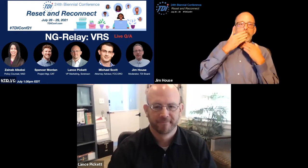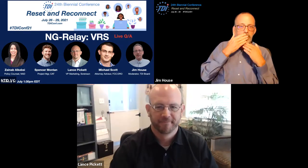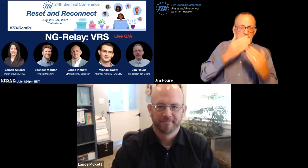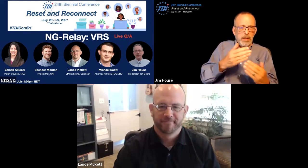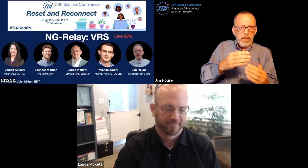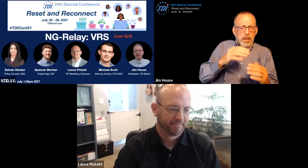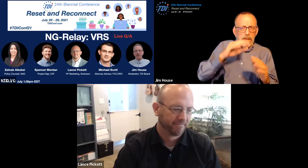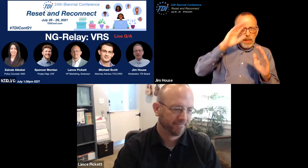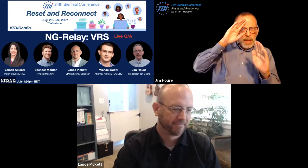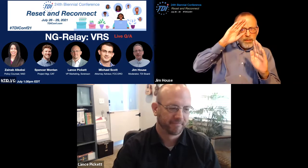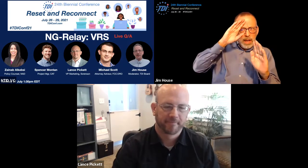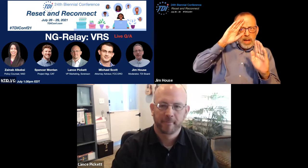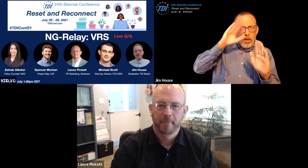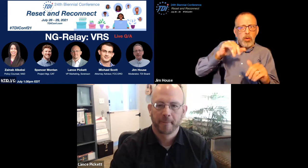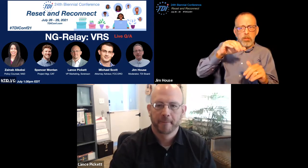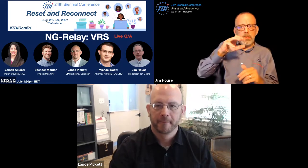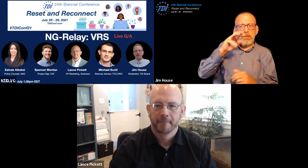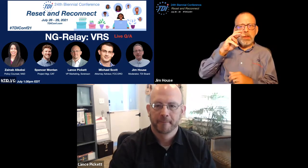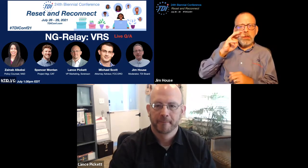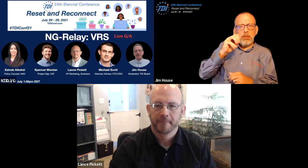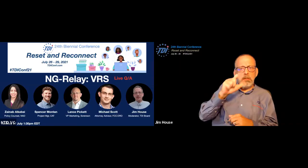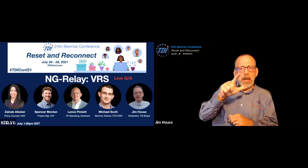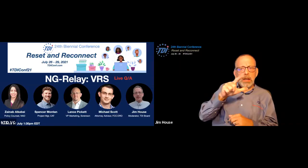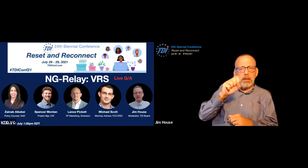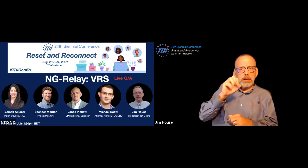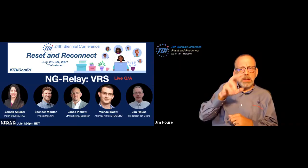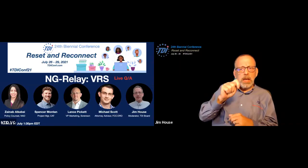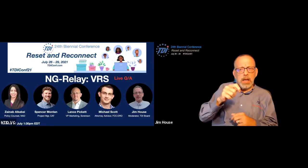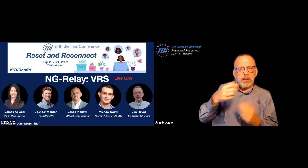hope. This is Jim. And